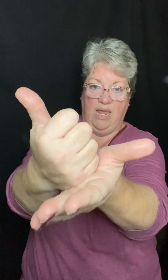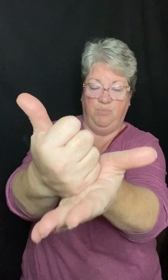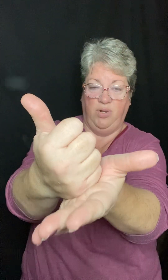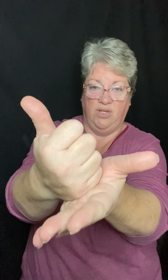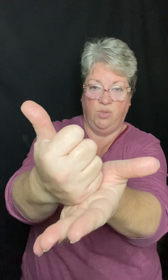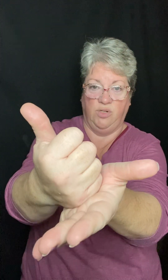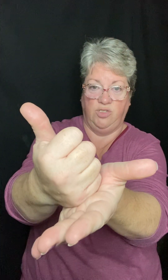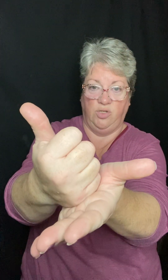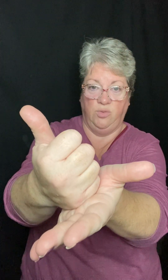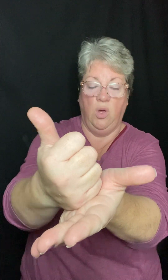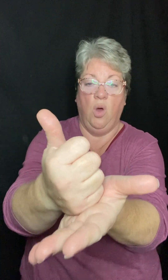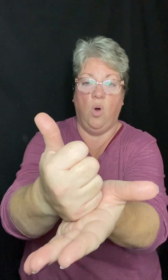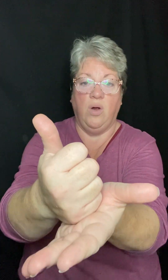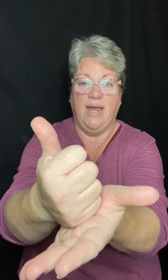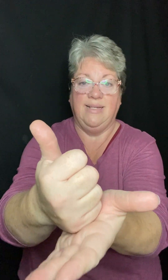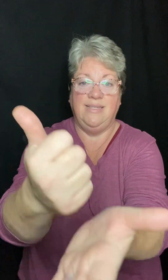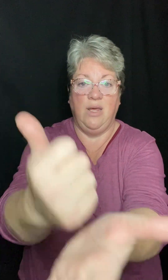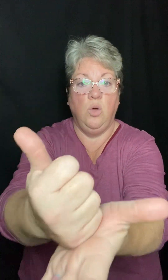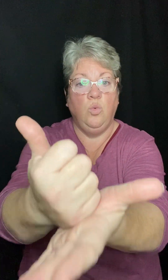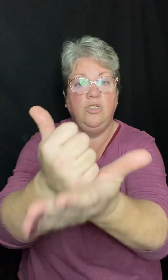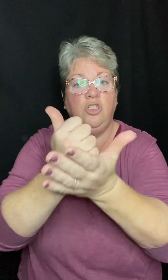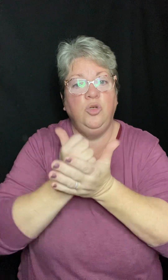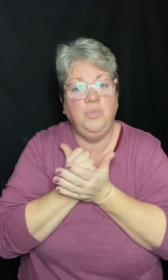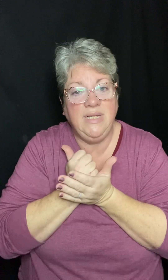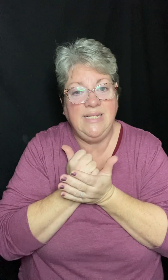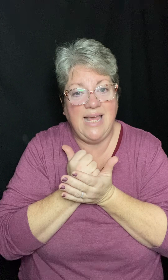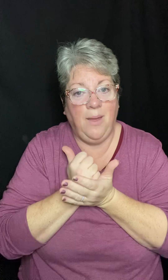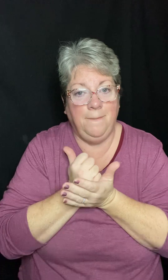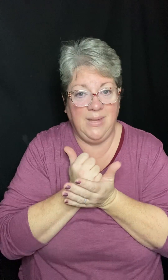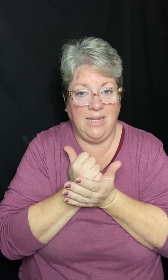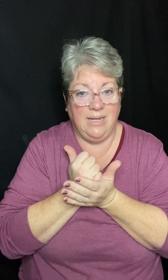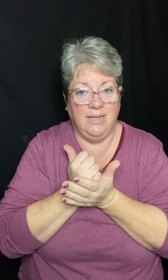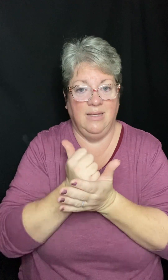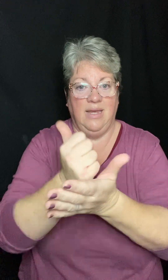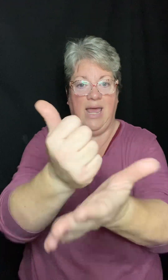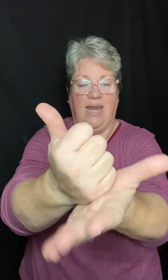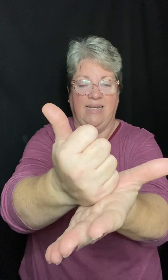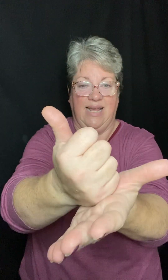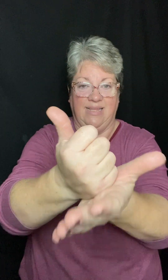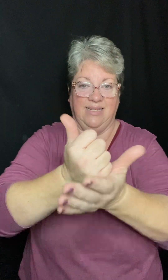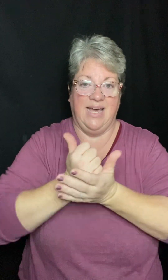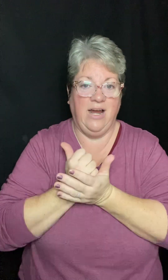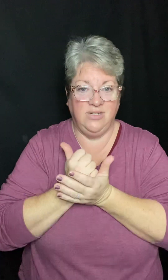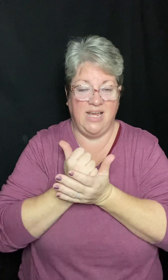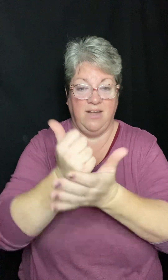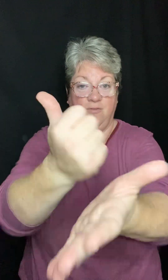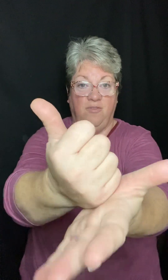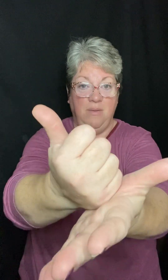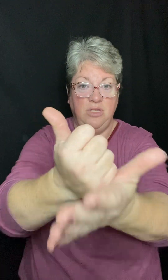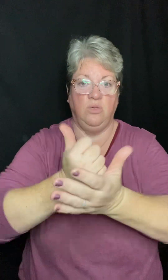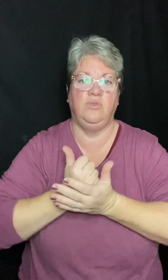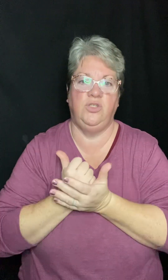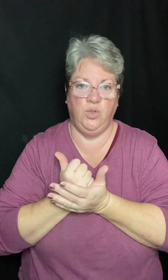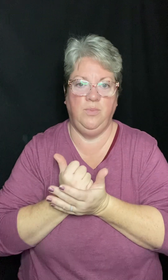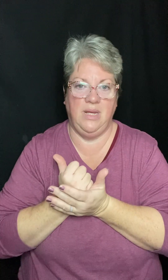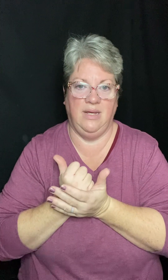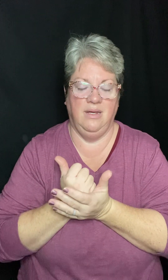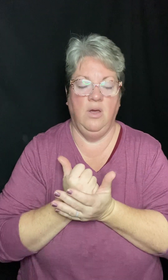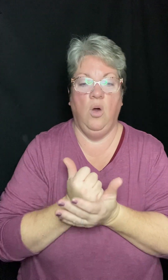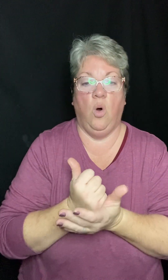put it towards you. Or I can say, would you please help me? And I can take the entire sign from you to me. Or